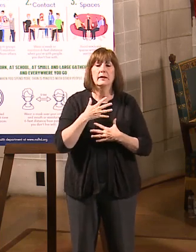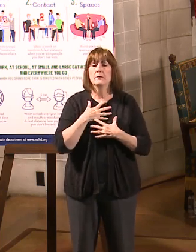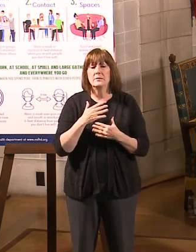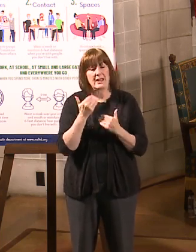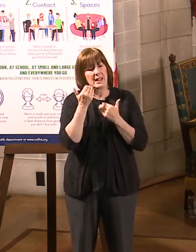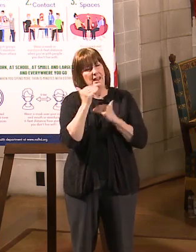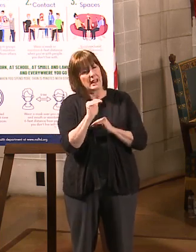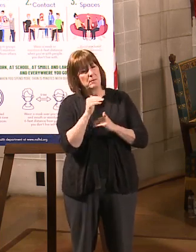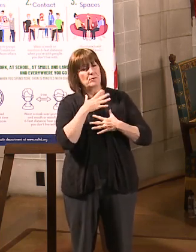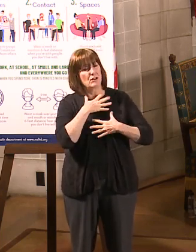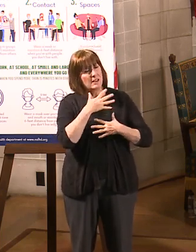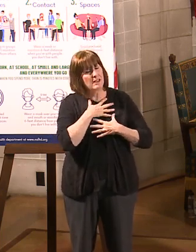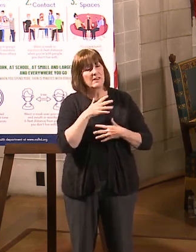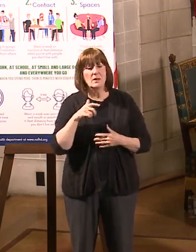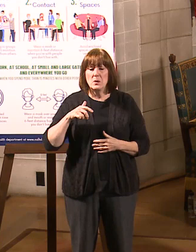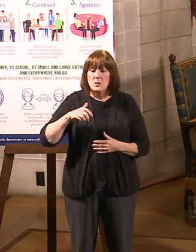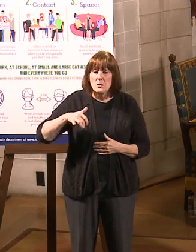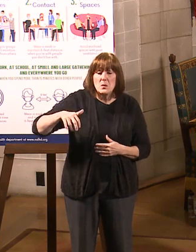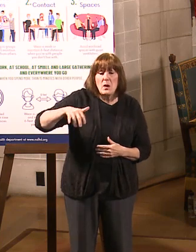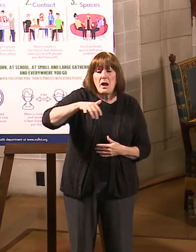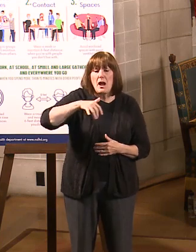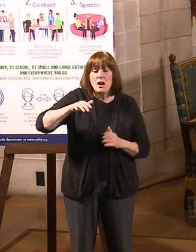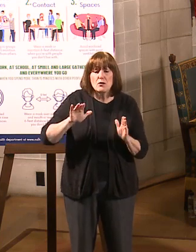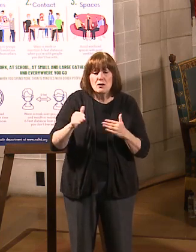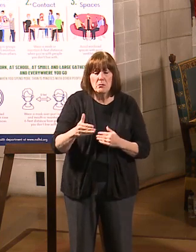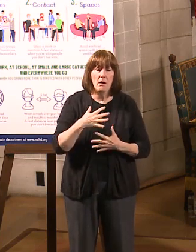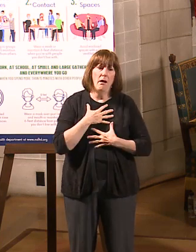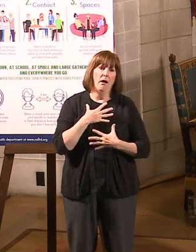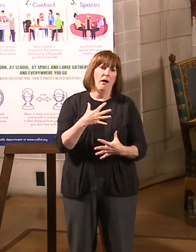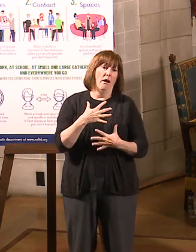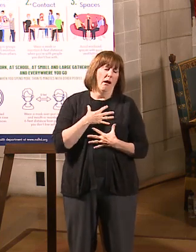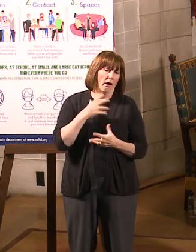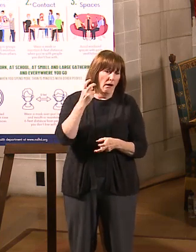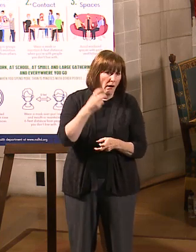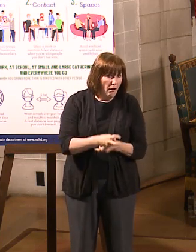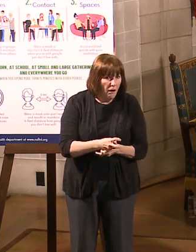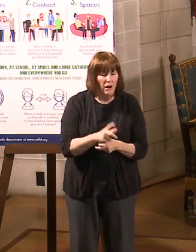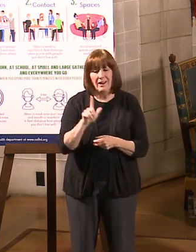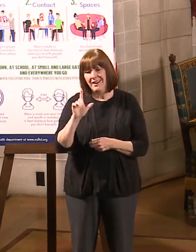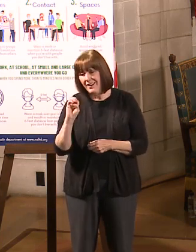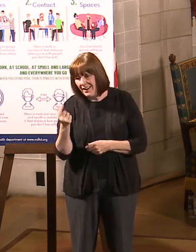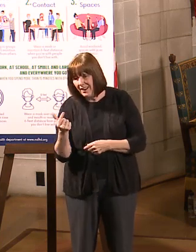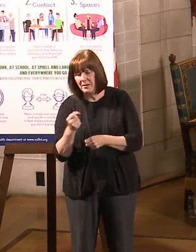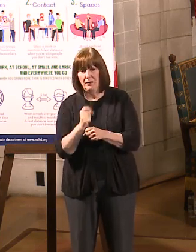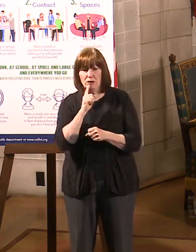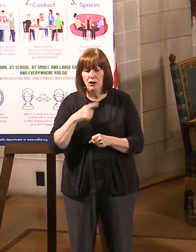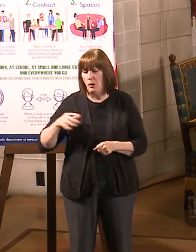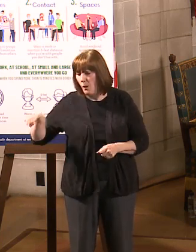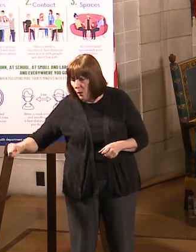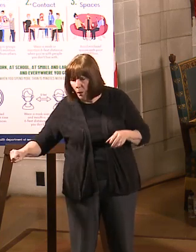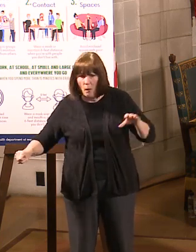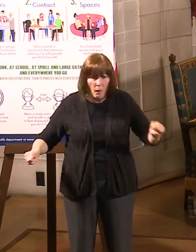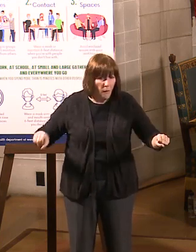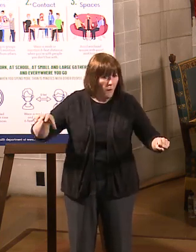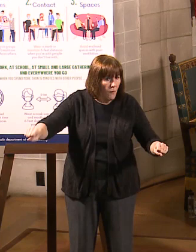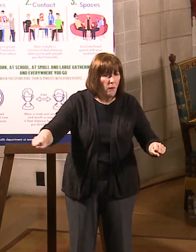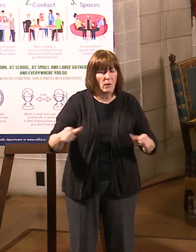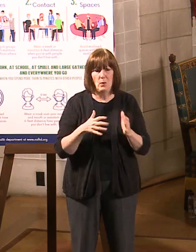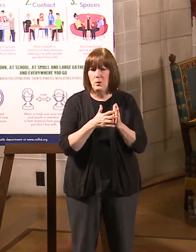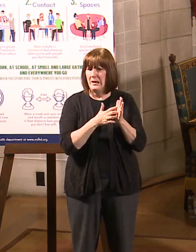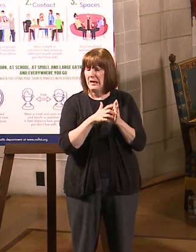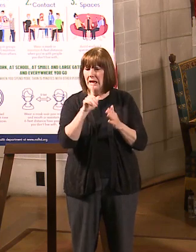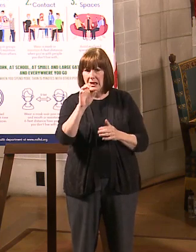With limited on breathing, I'd walk around the room, get winded very easily. My legs, I had to make sure I hung on to something.